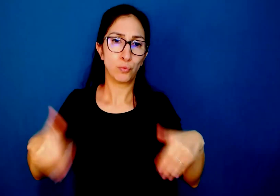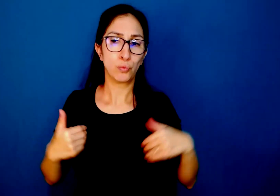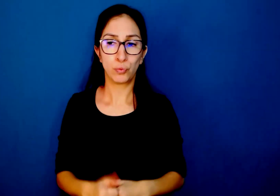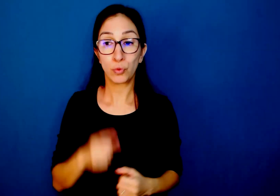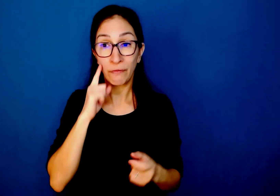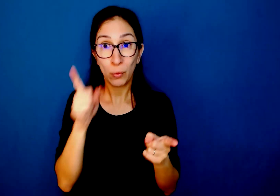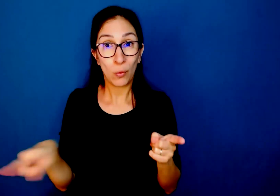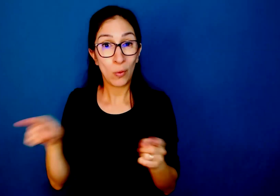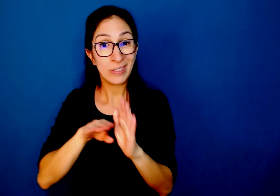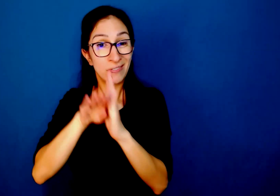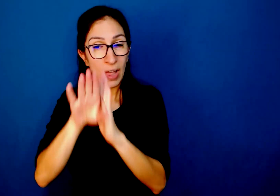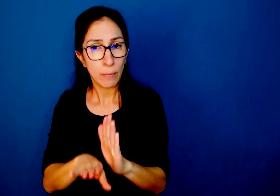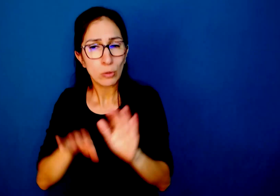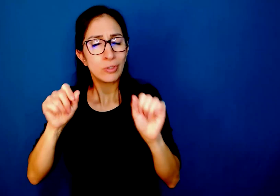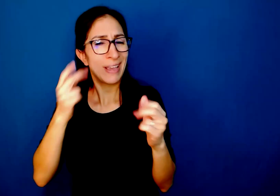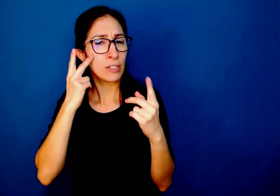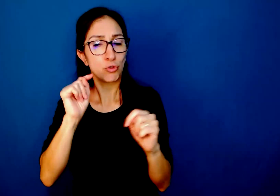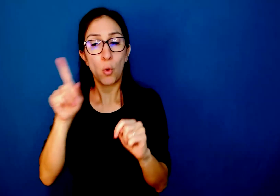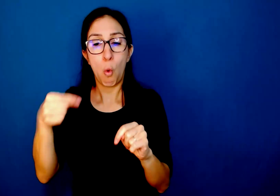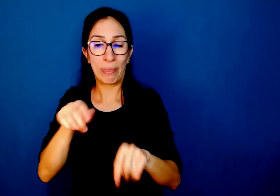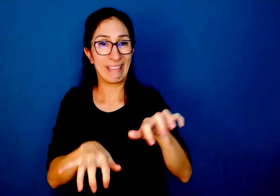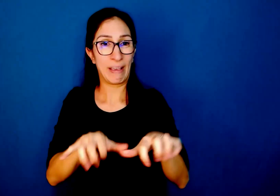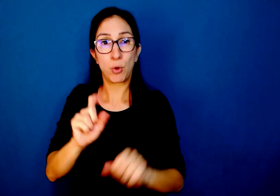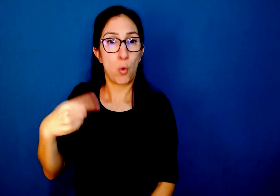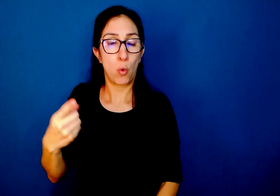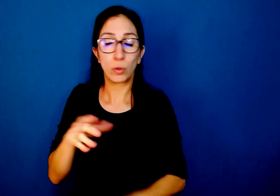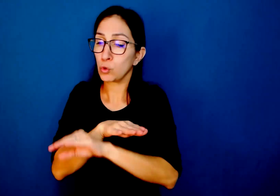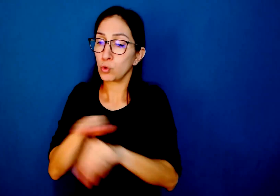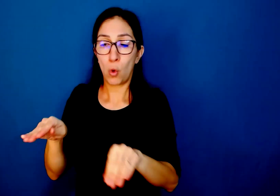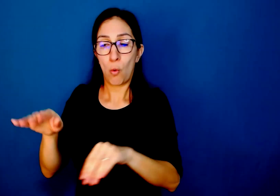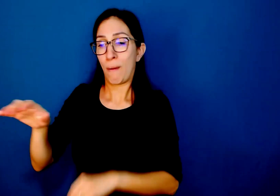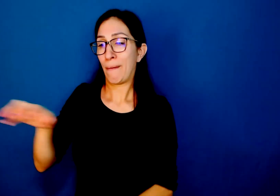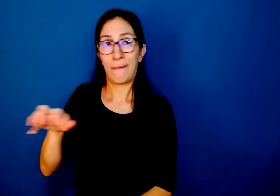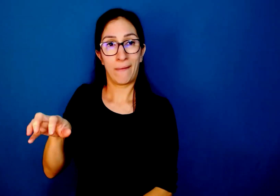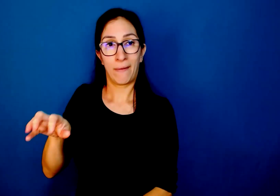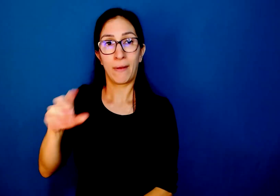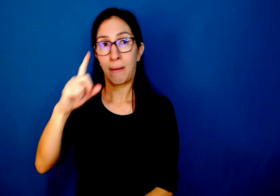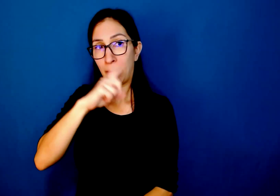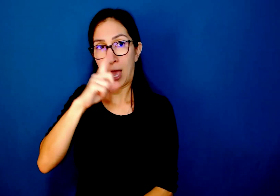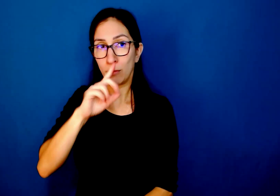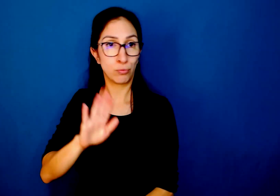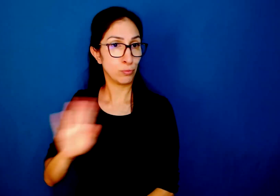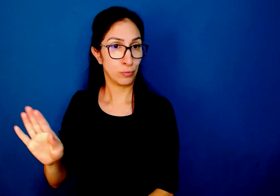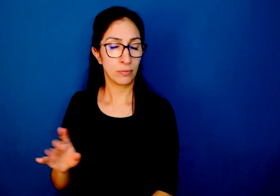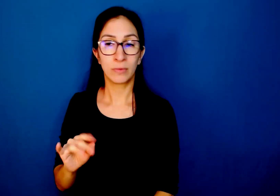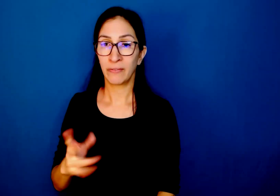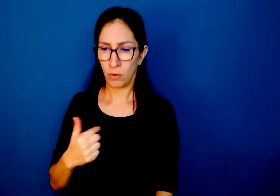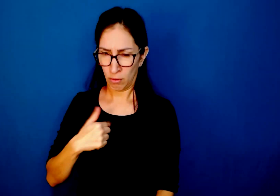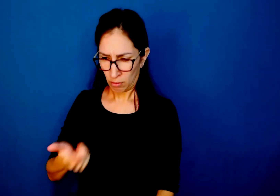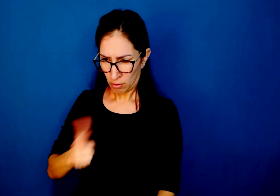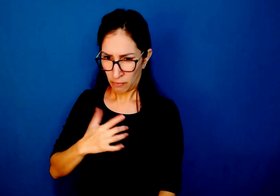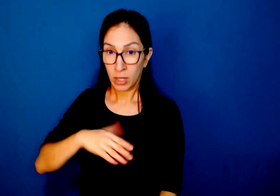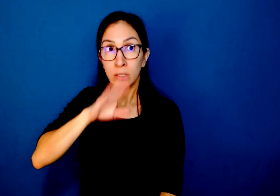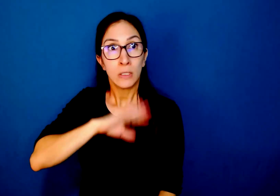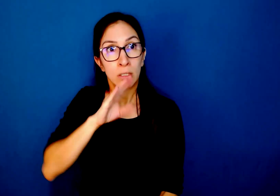with only your keyboard. No mouse, no trackpad. If you get frustrated having to tab endlessly, imagine how